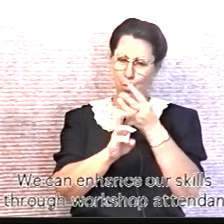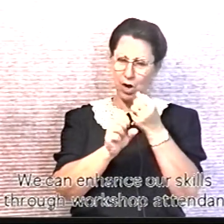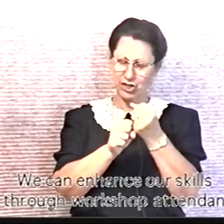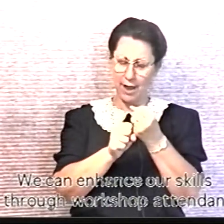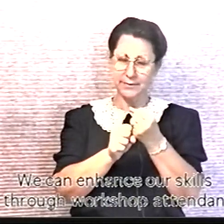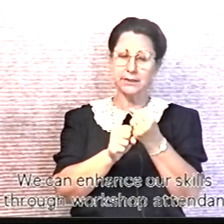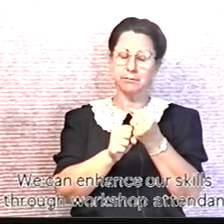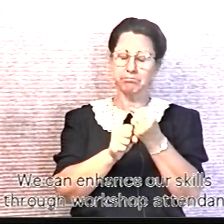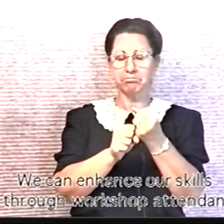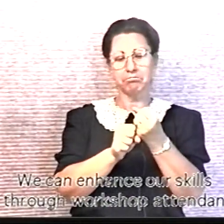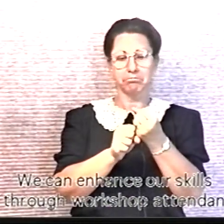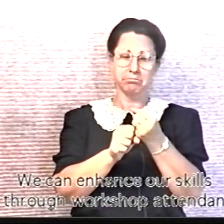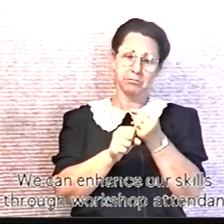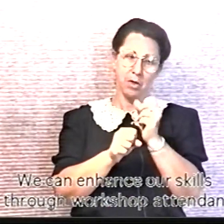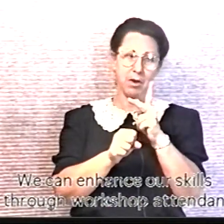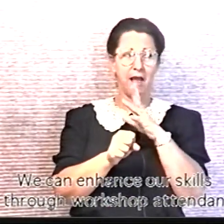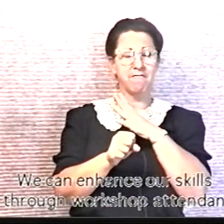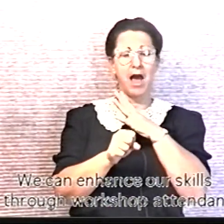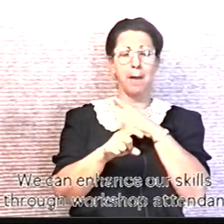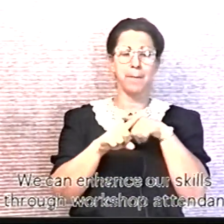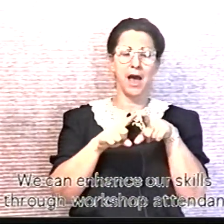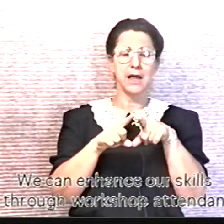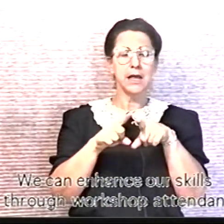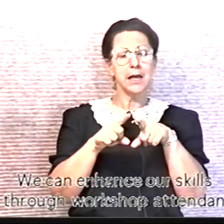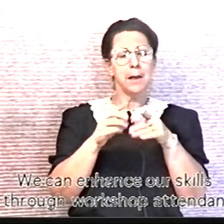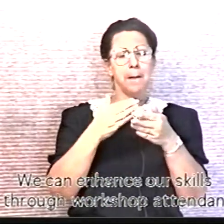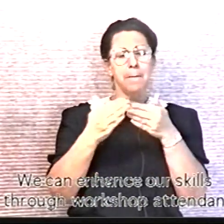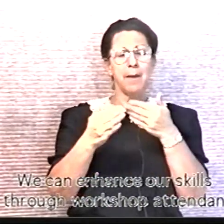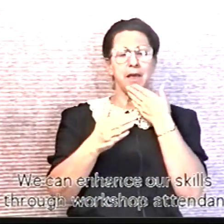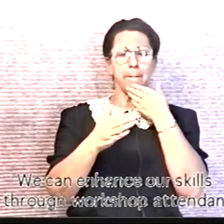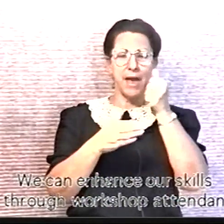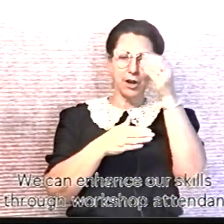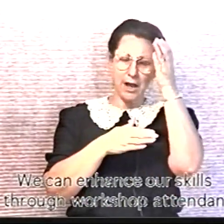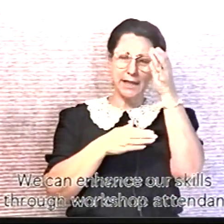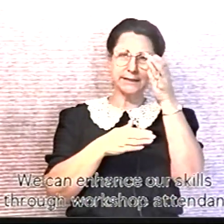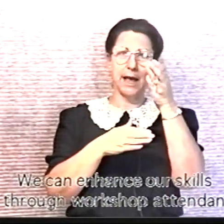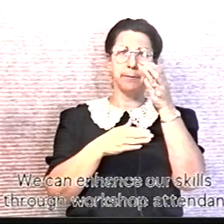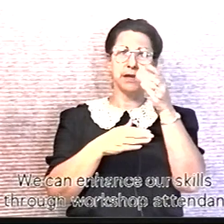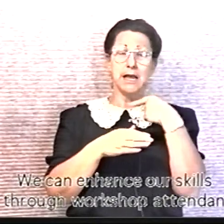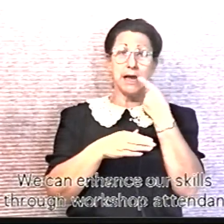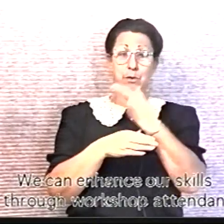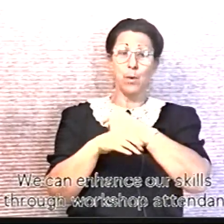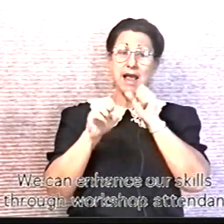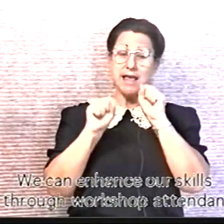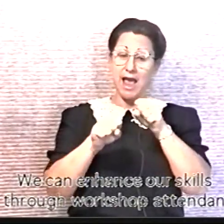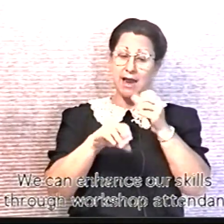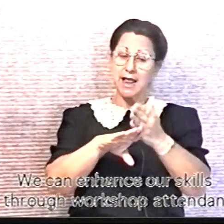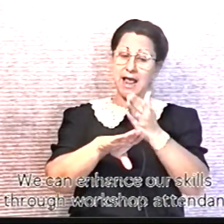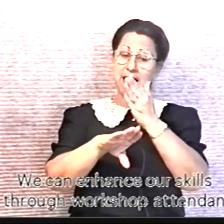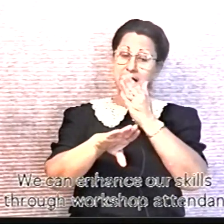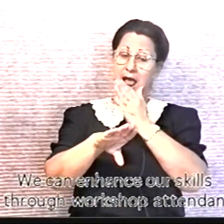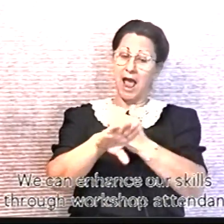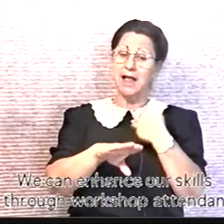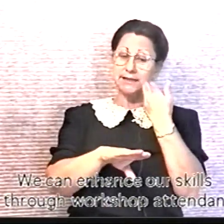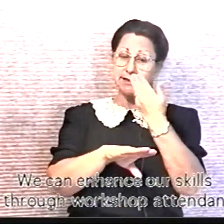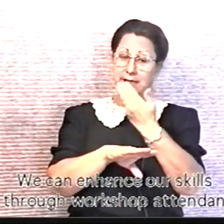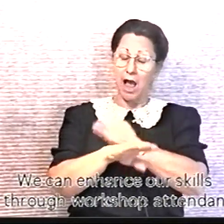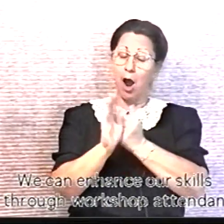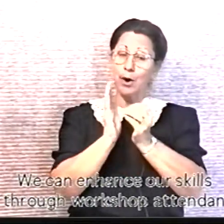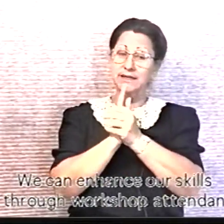workshops? Okay, fine, but maybe a better concept is we can enhance our